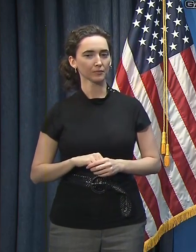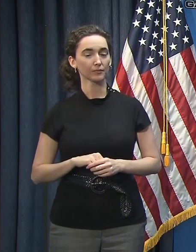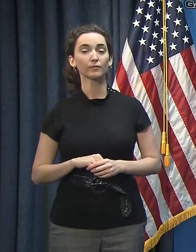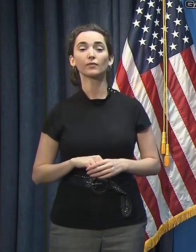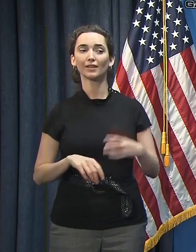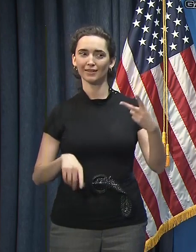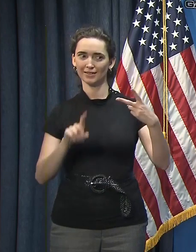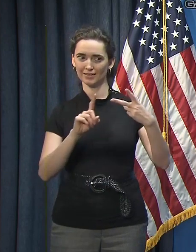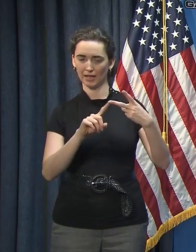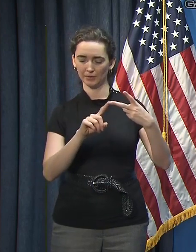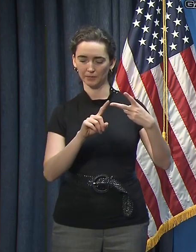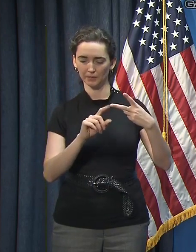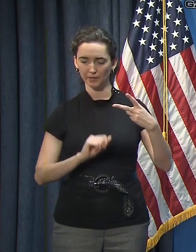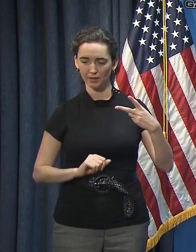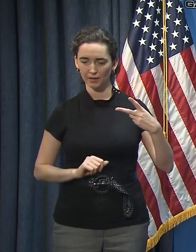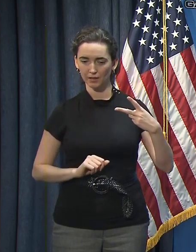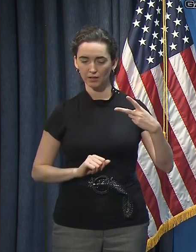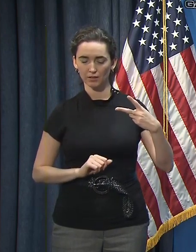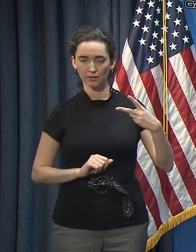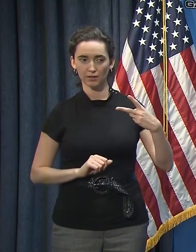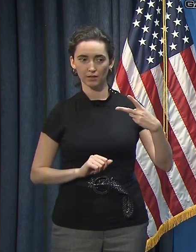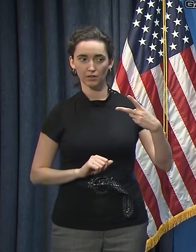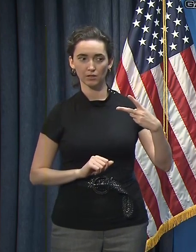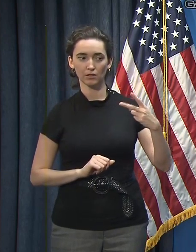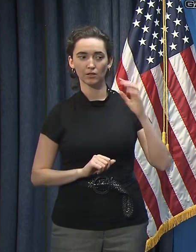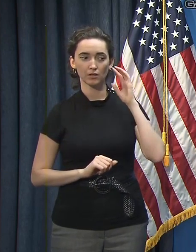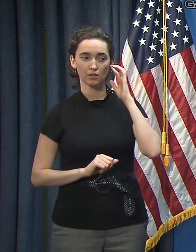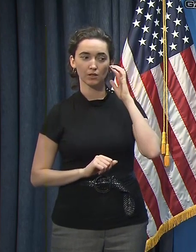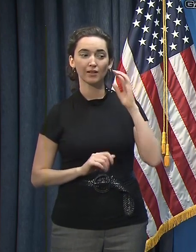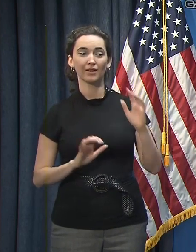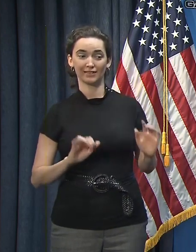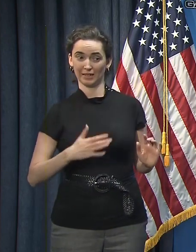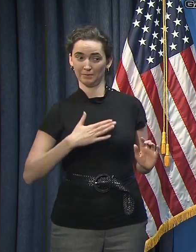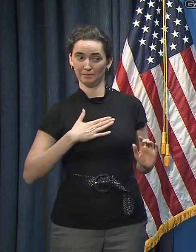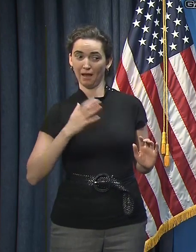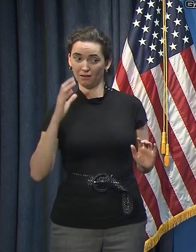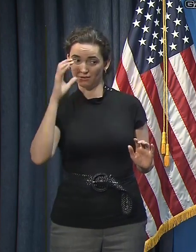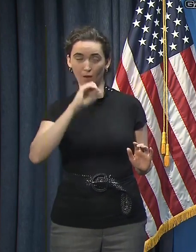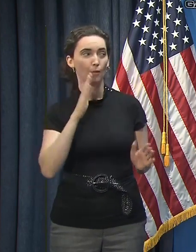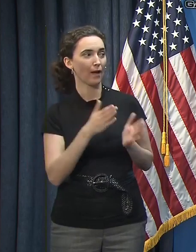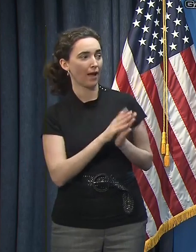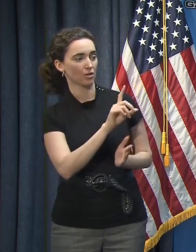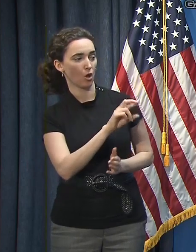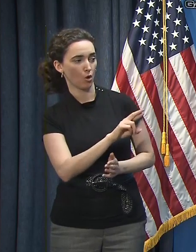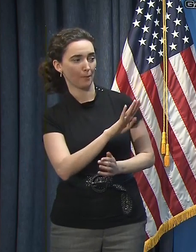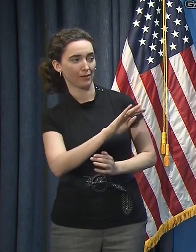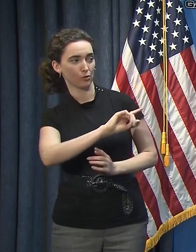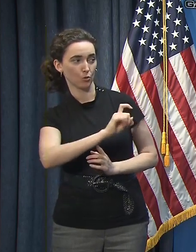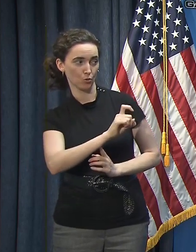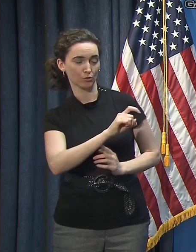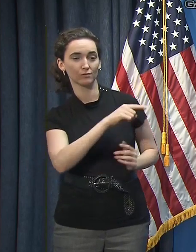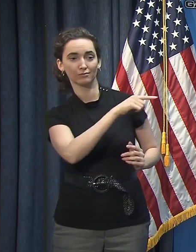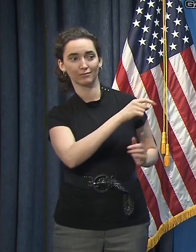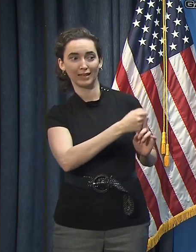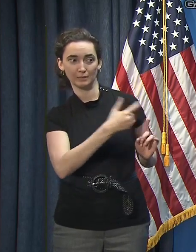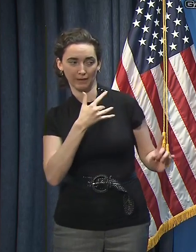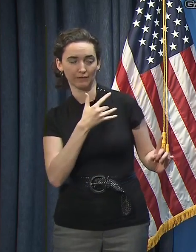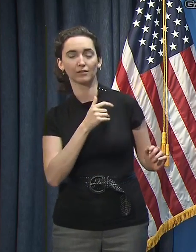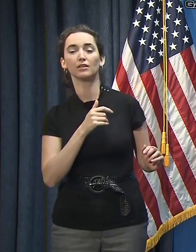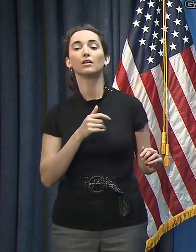The second part of that is, and this is a somewhat of an assumption on my part, and I'm going to ask Dr. Biyu to come up and expand on